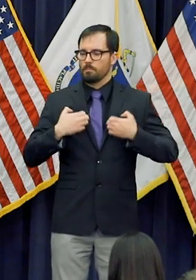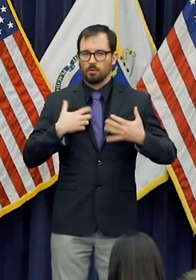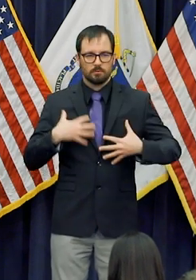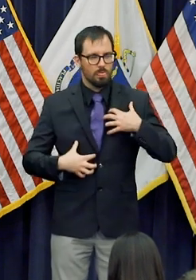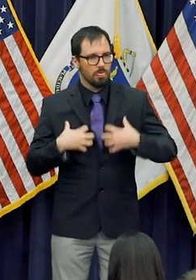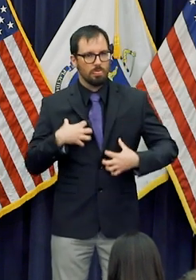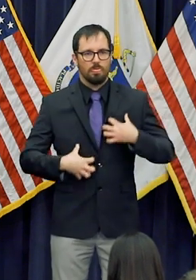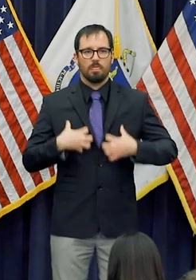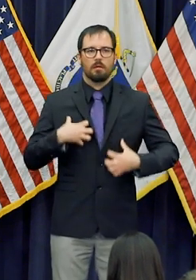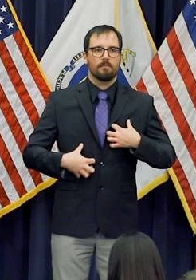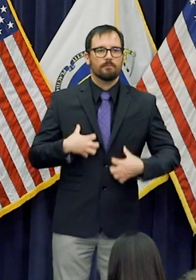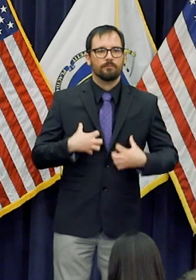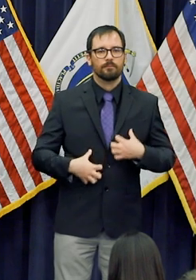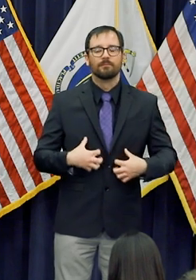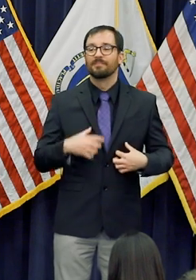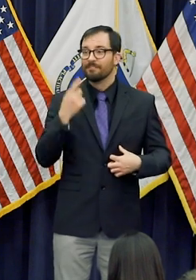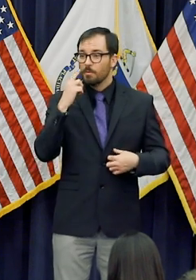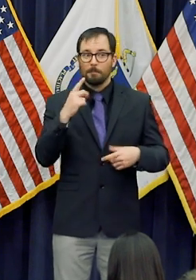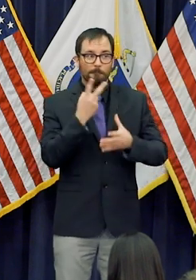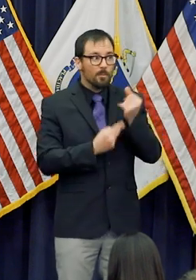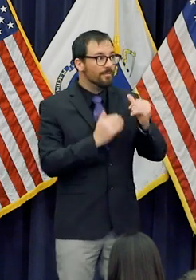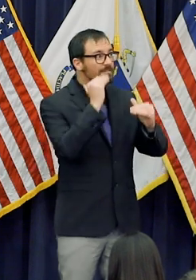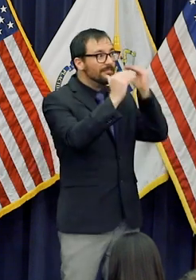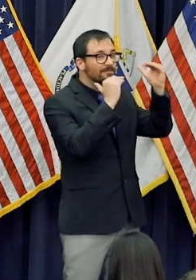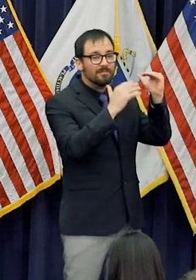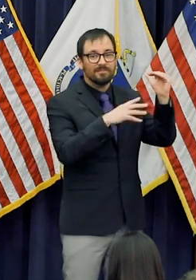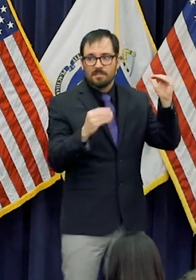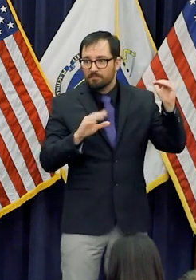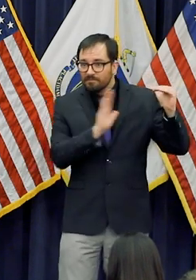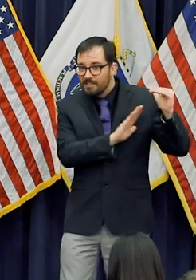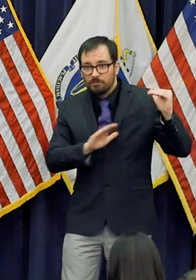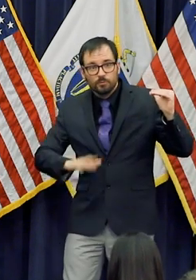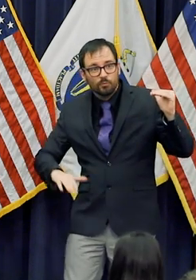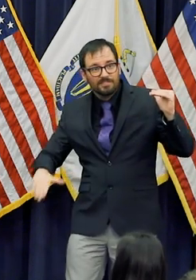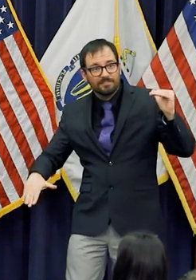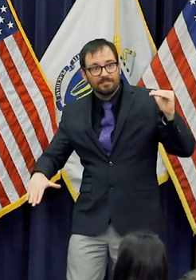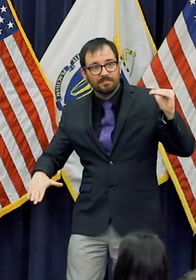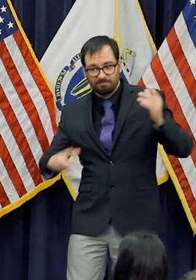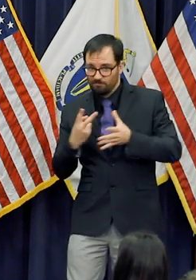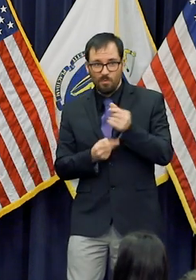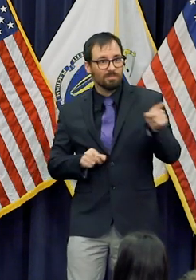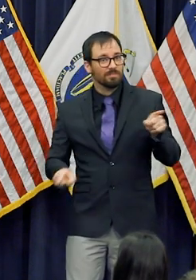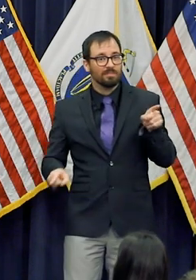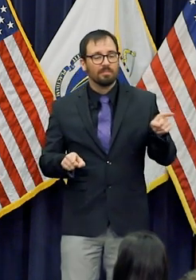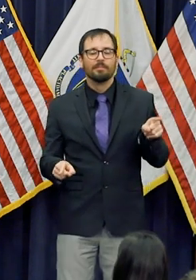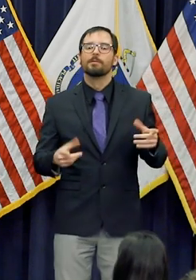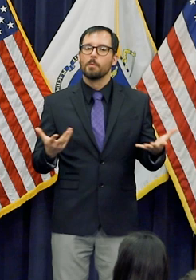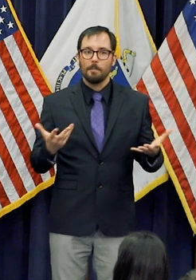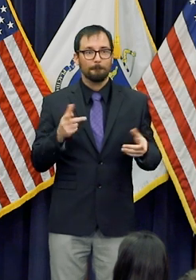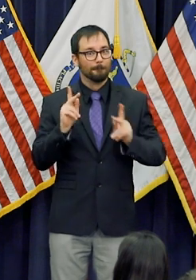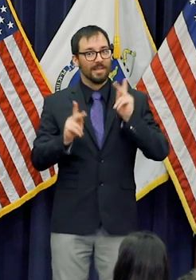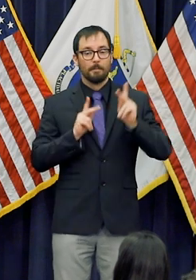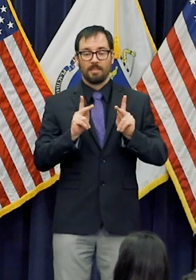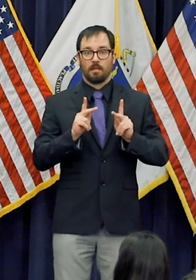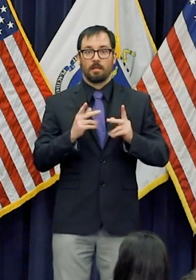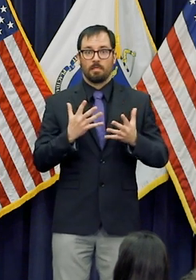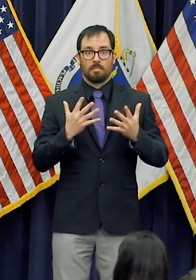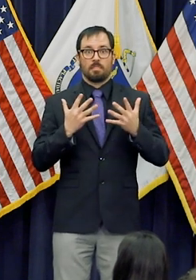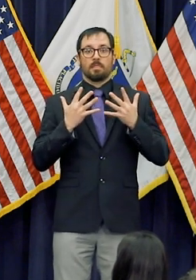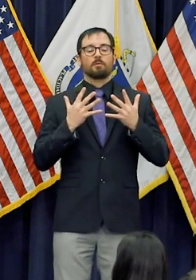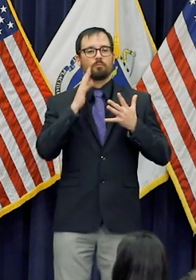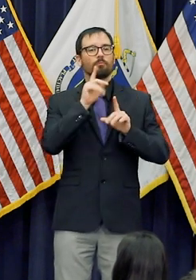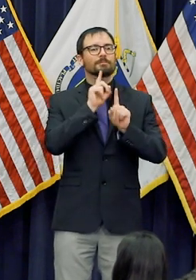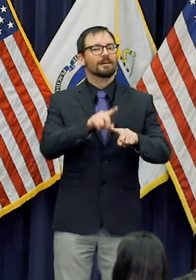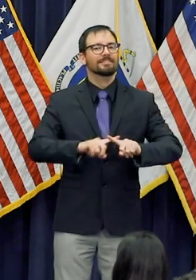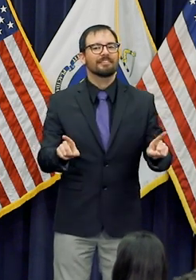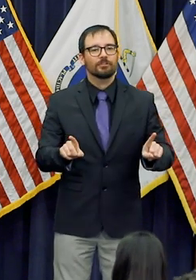elders. Everyone reacts differently to stressful situations. If you or someone you care about is